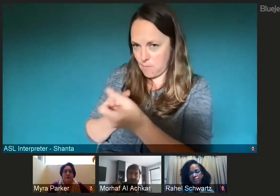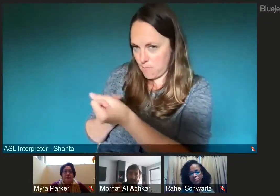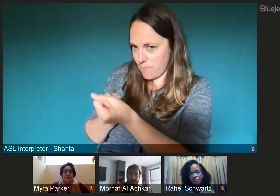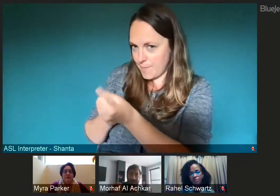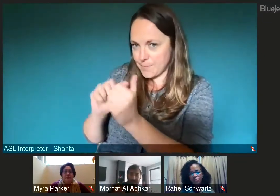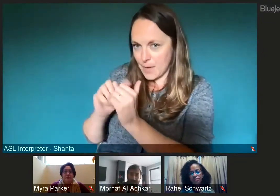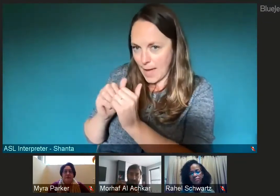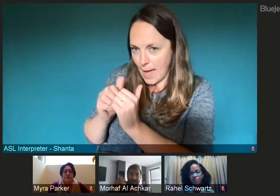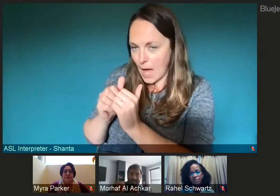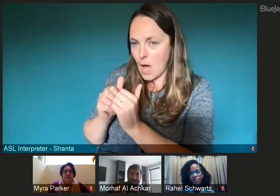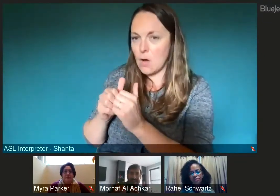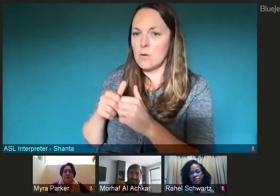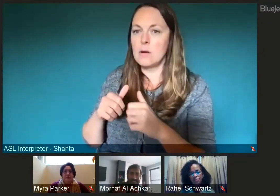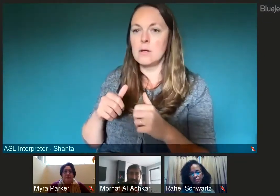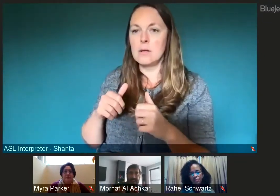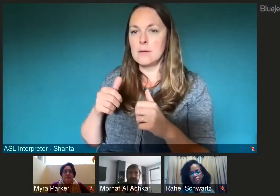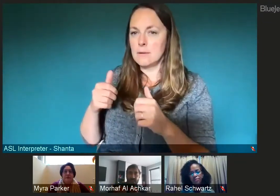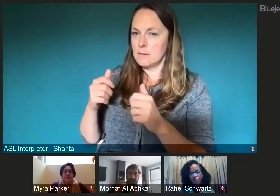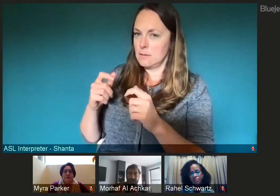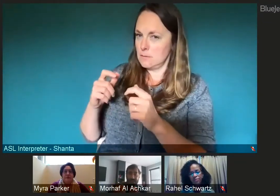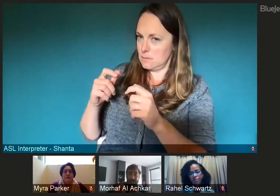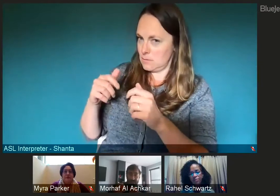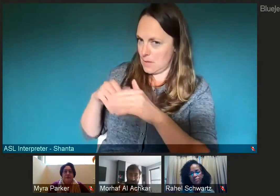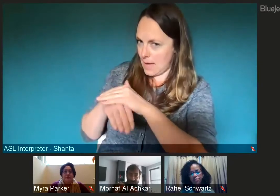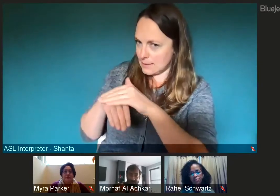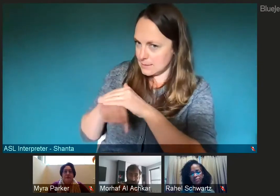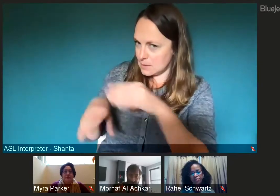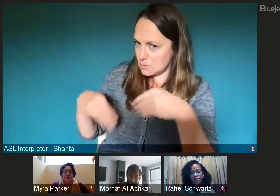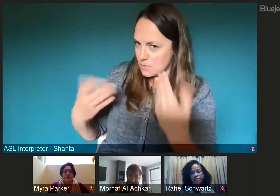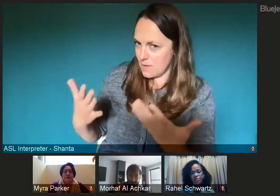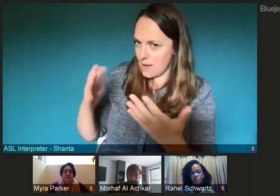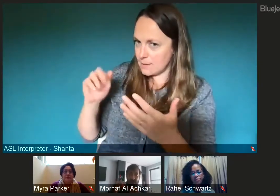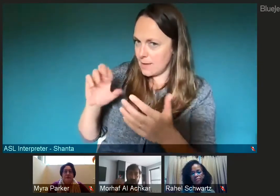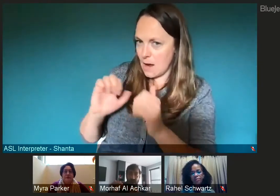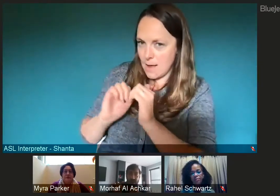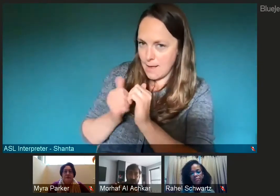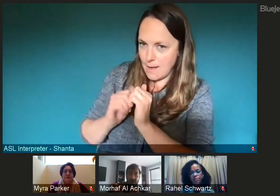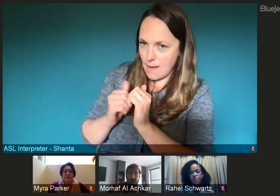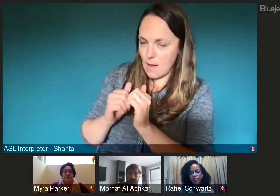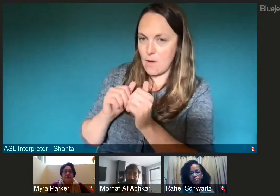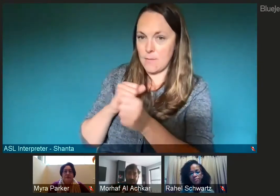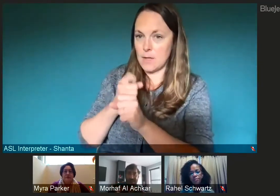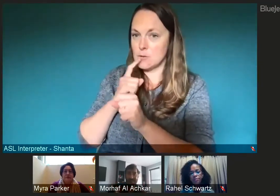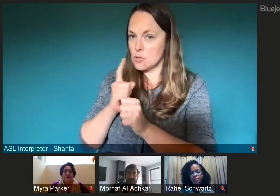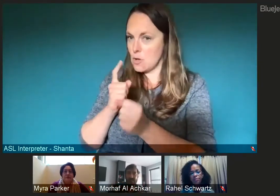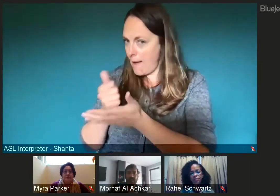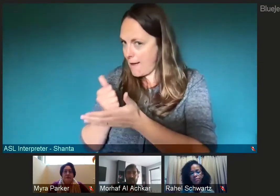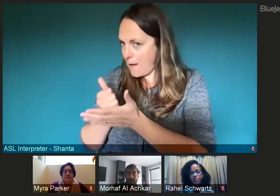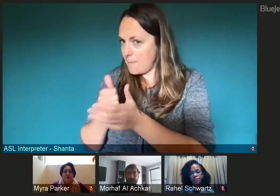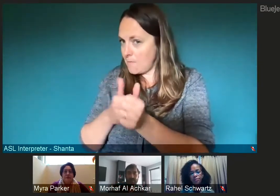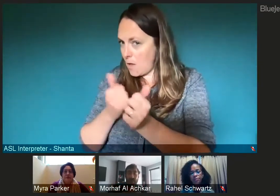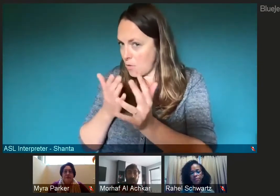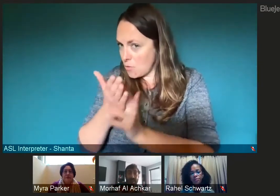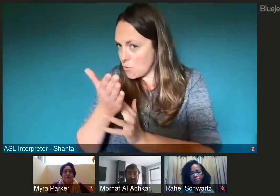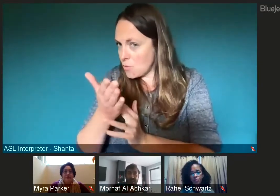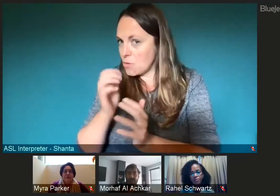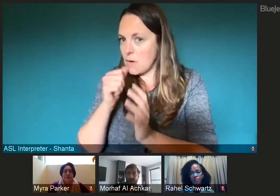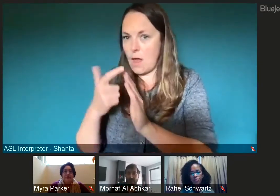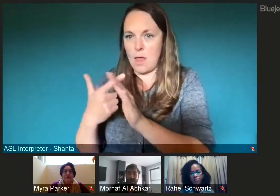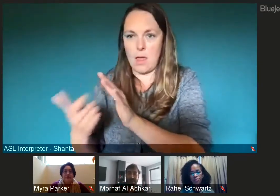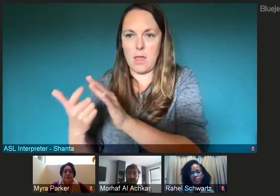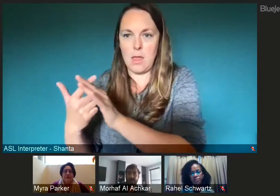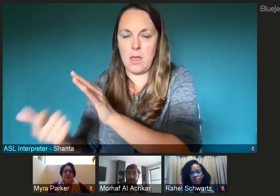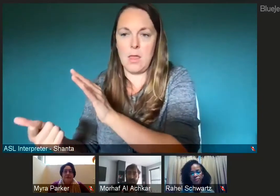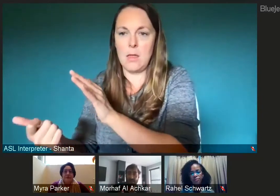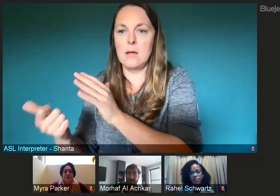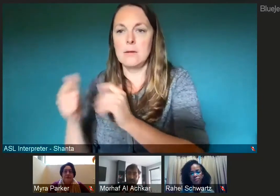space for them, to provide them the access to this care, and making sure that things are followed through and things are not falling into